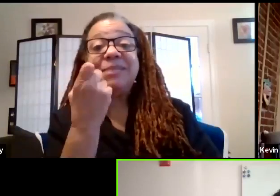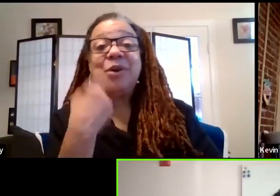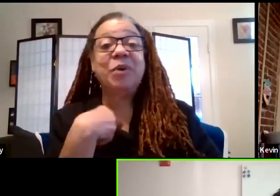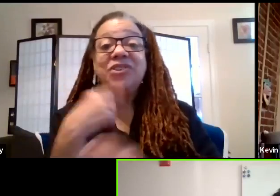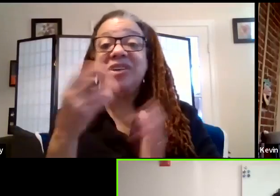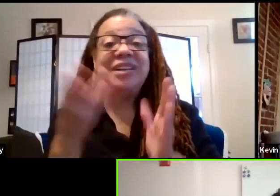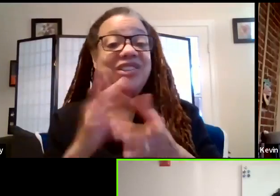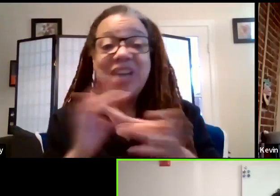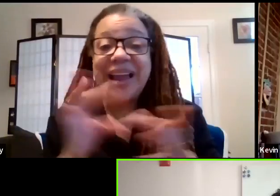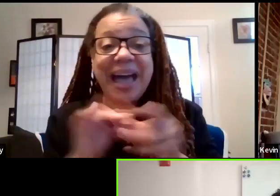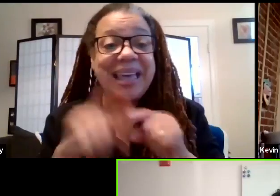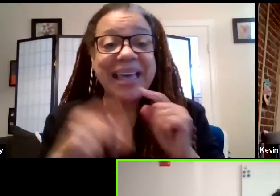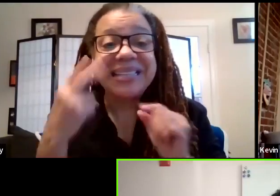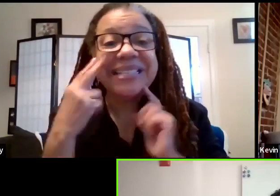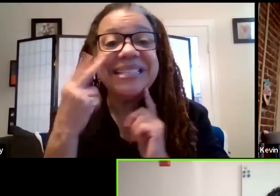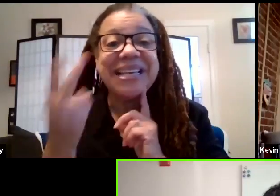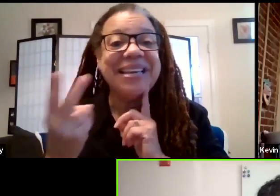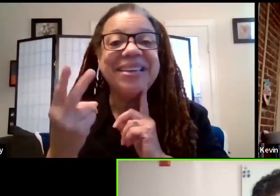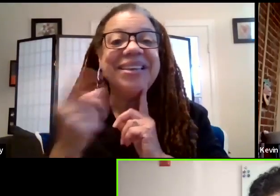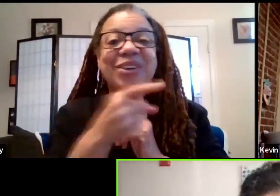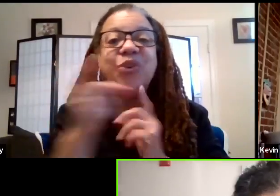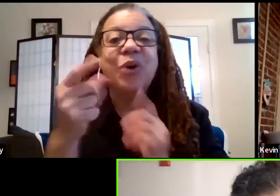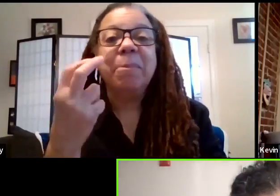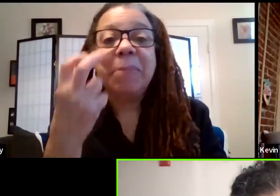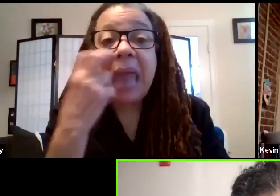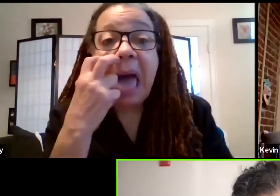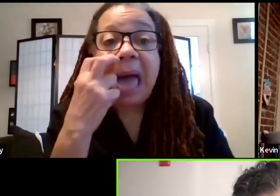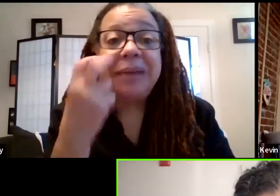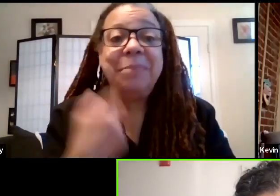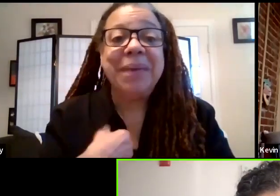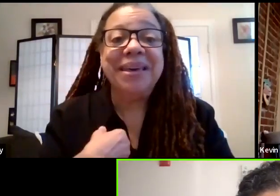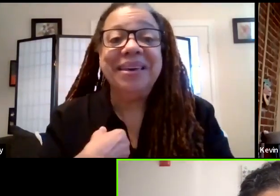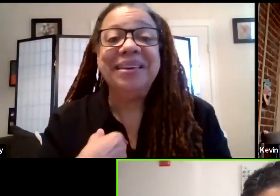I can't see because you all know I'm blind.